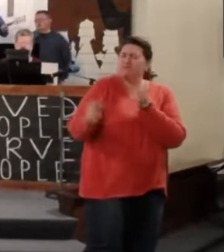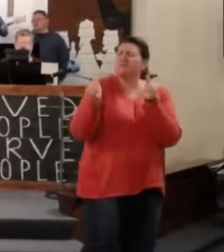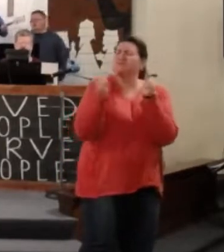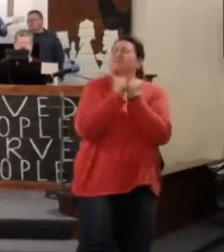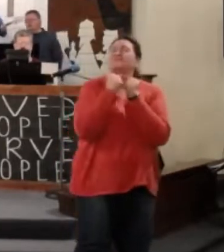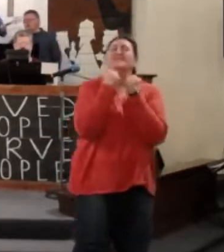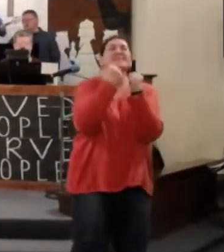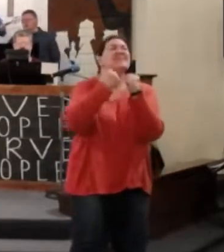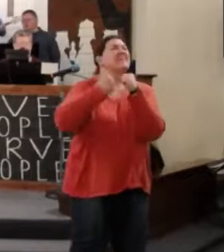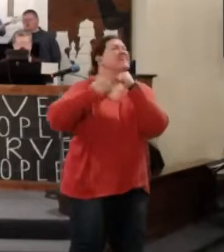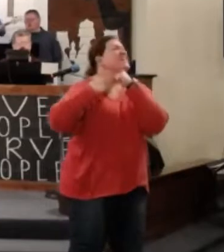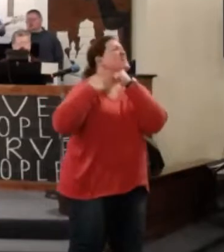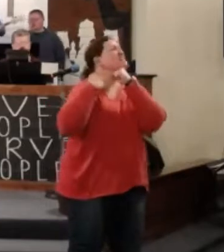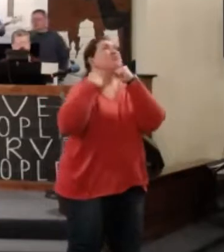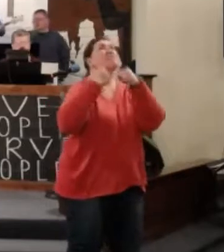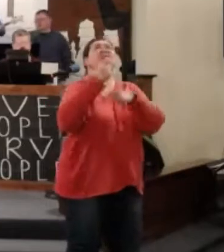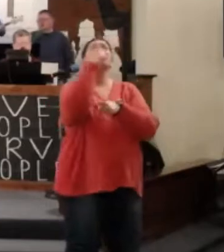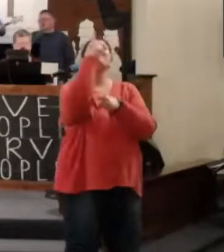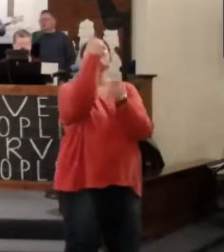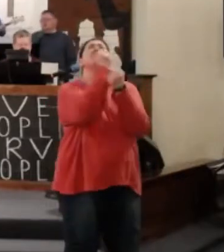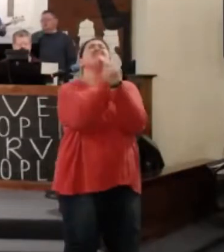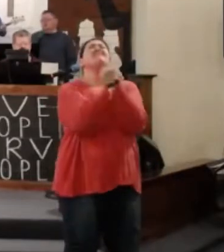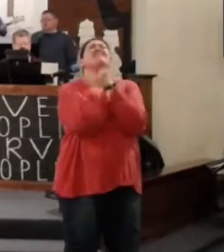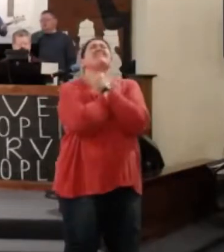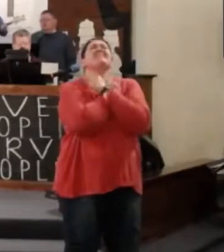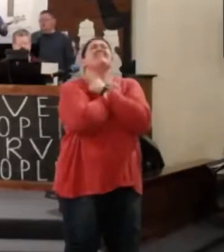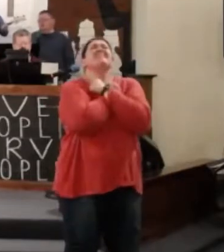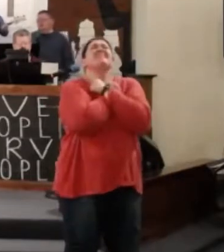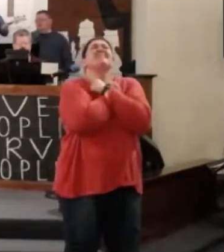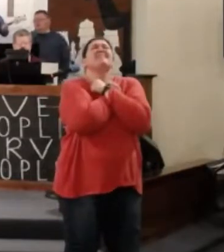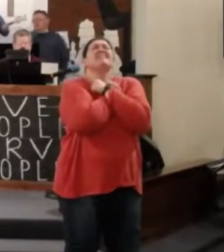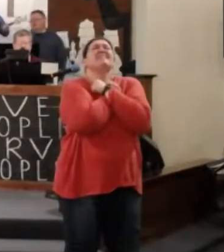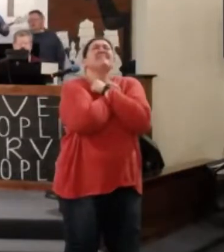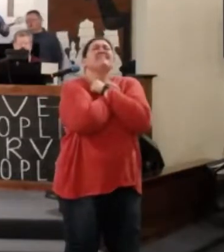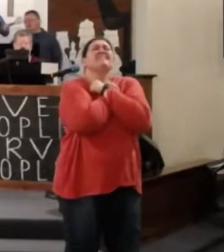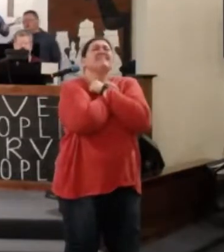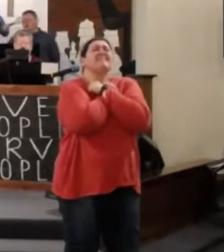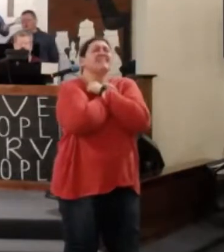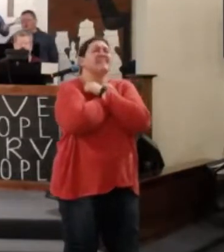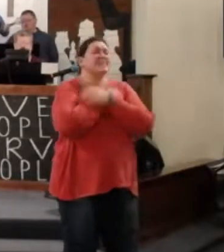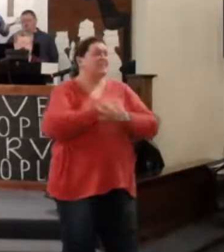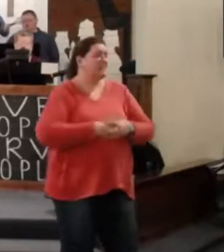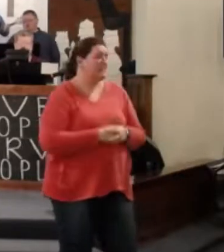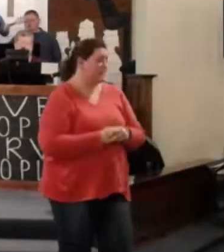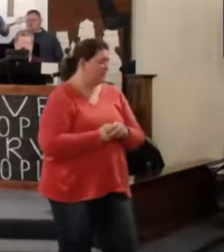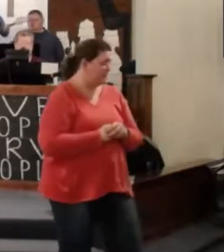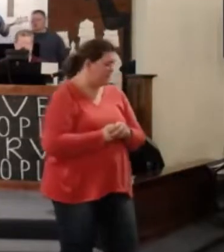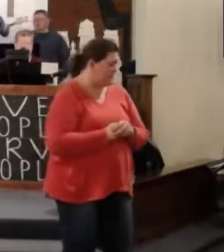Away by the power of your love.